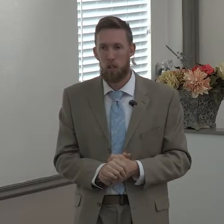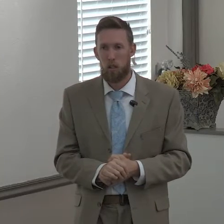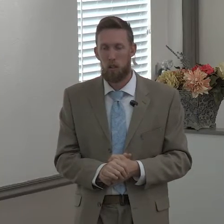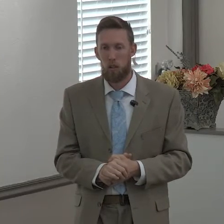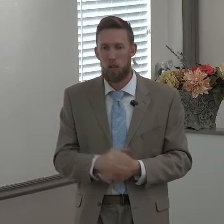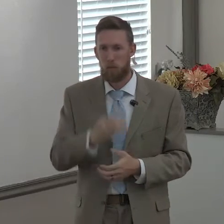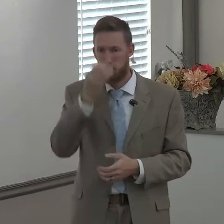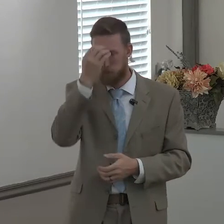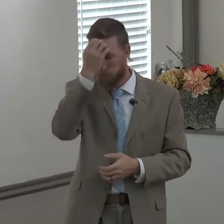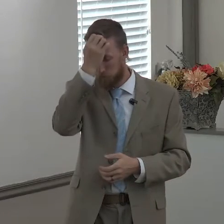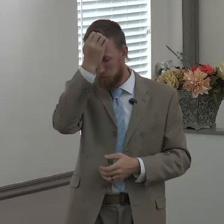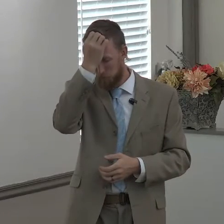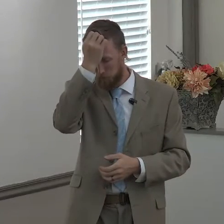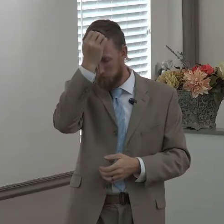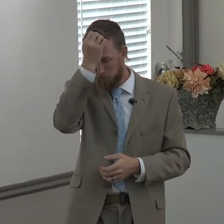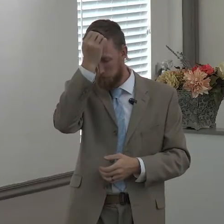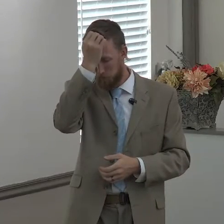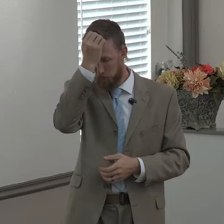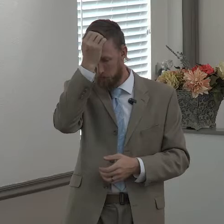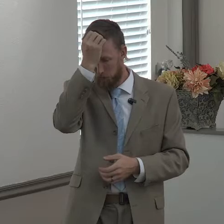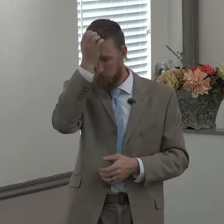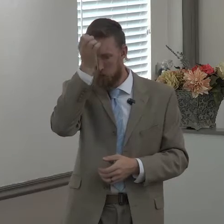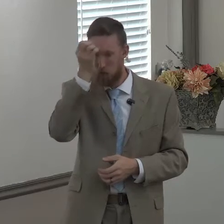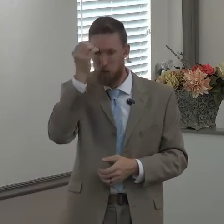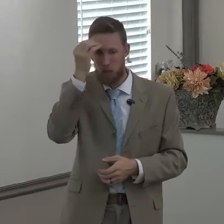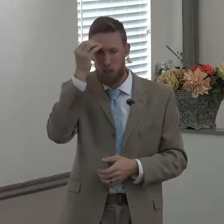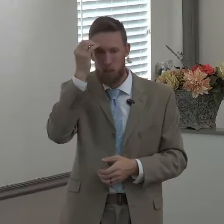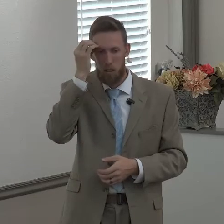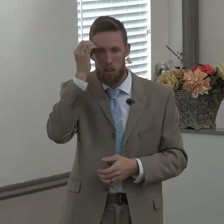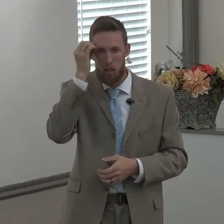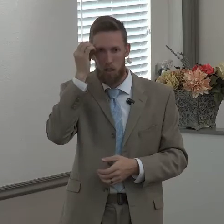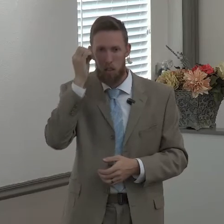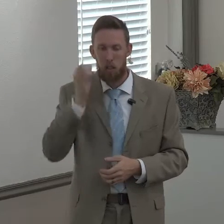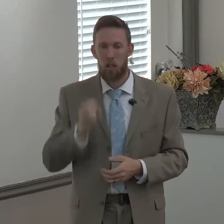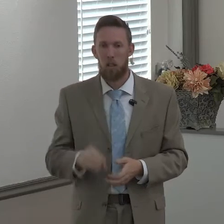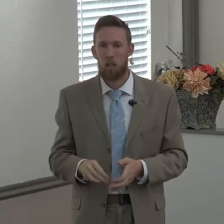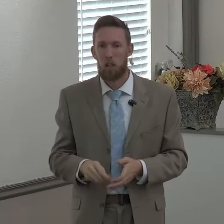But Tom cared about Bob. True story.